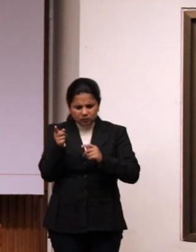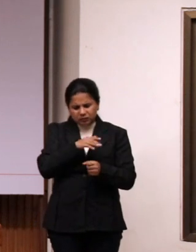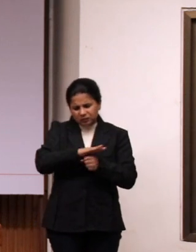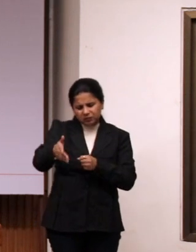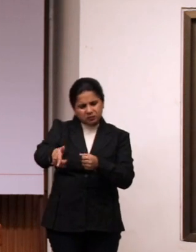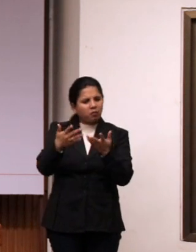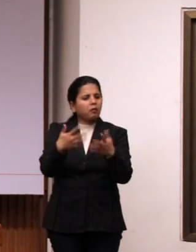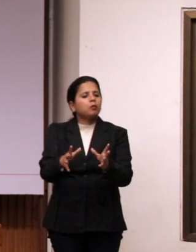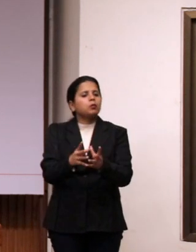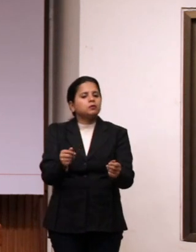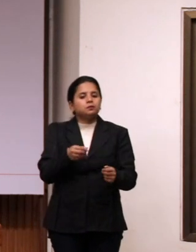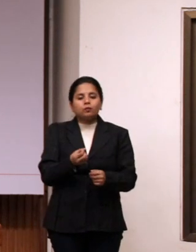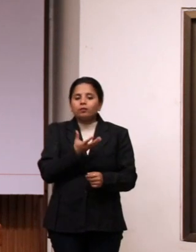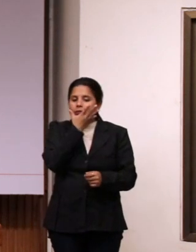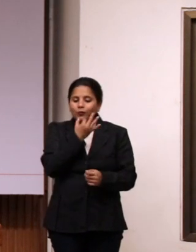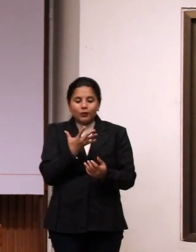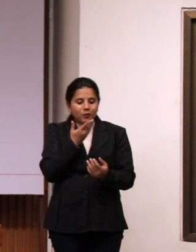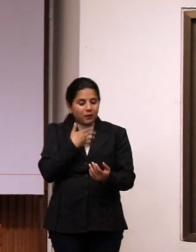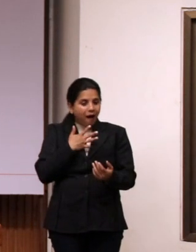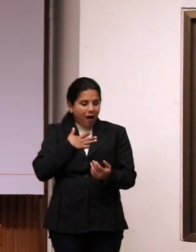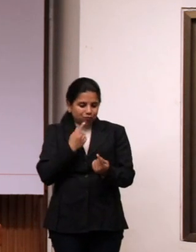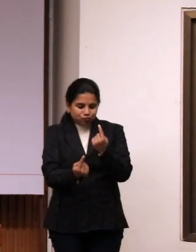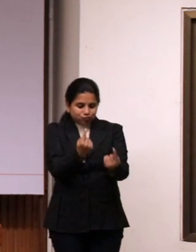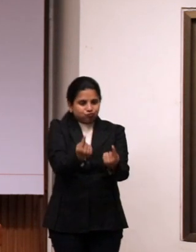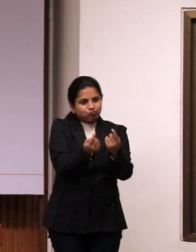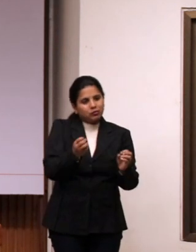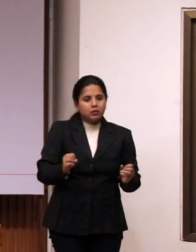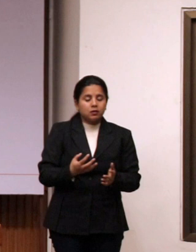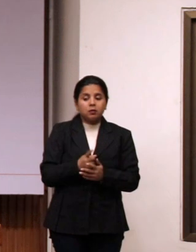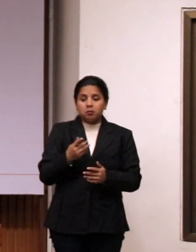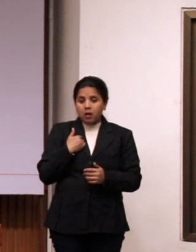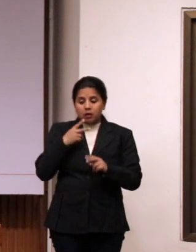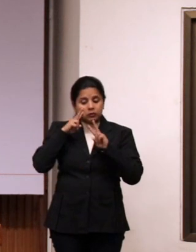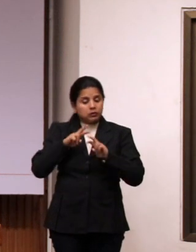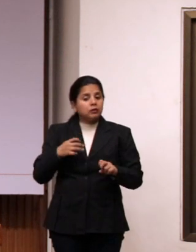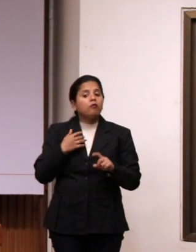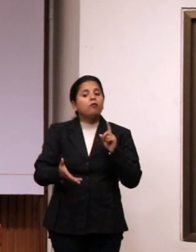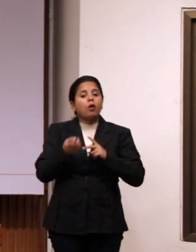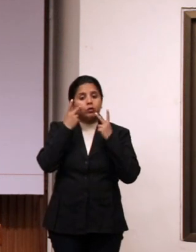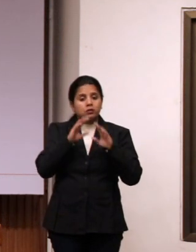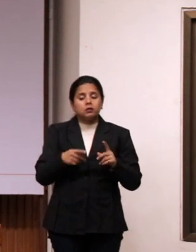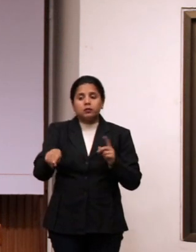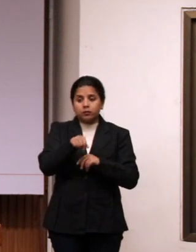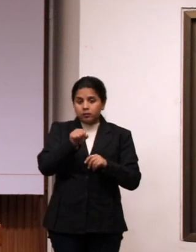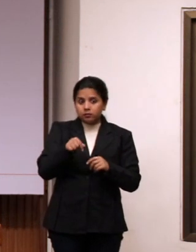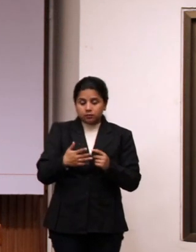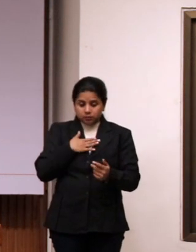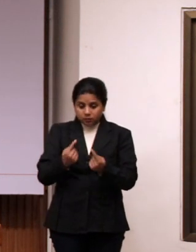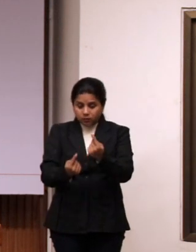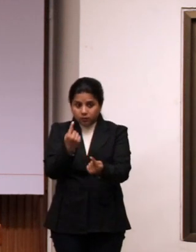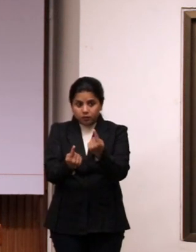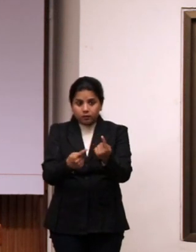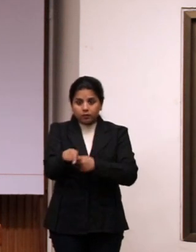it and then beautiful grasses will come. In my study, I had found that dicanthium is a grass, palatable